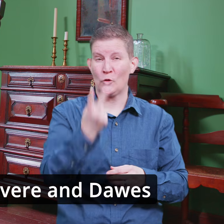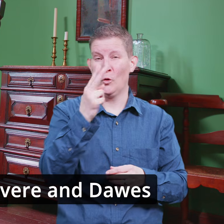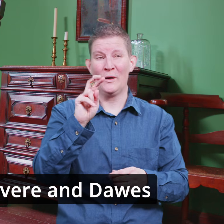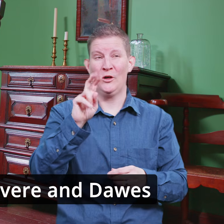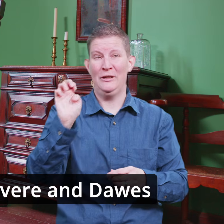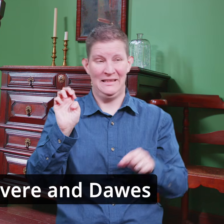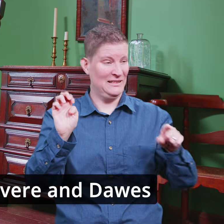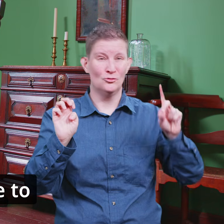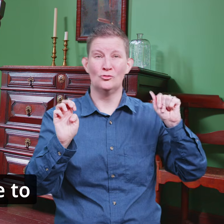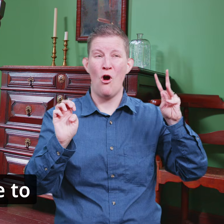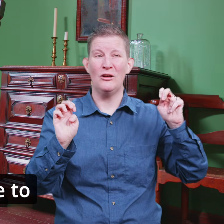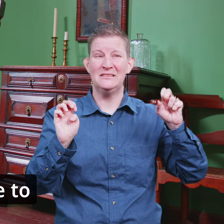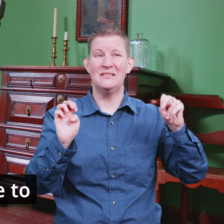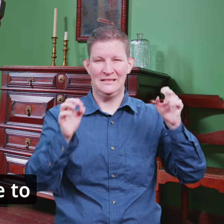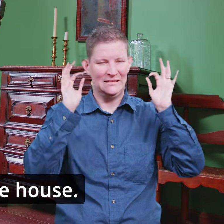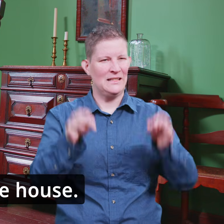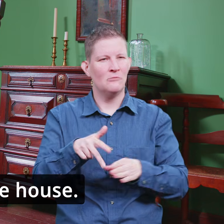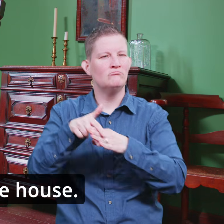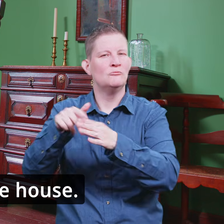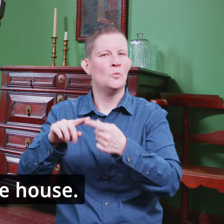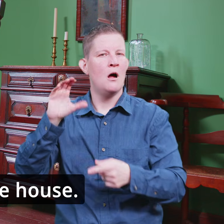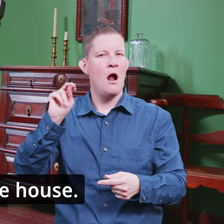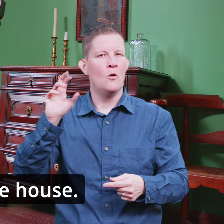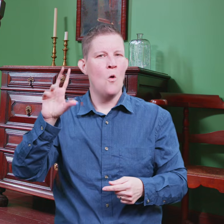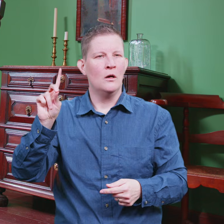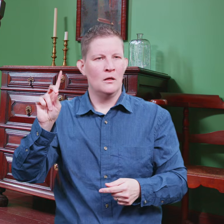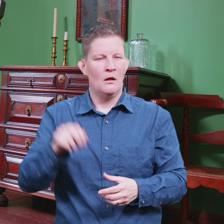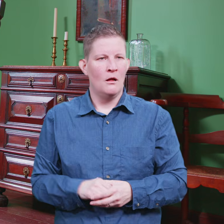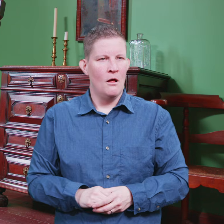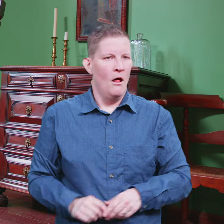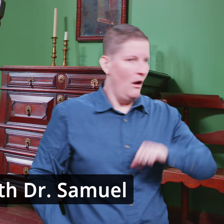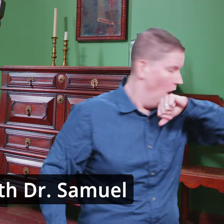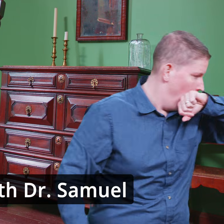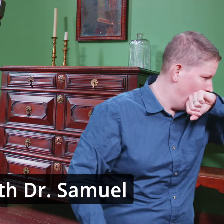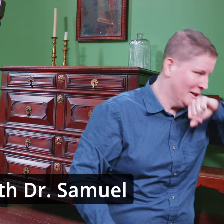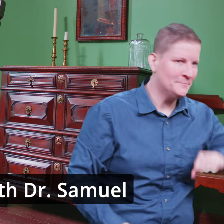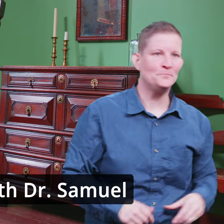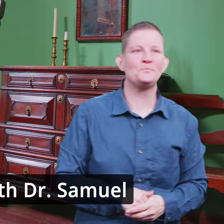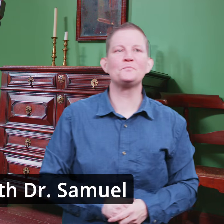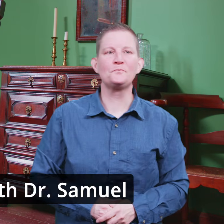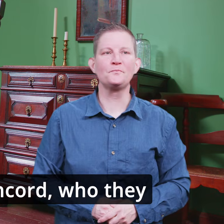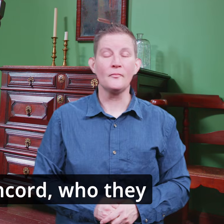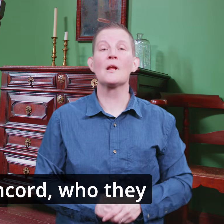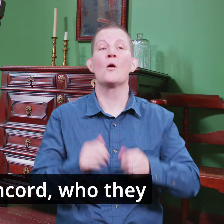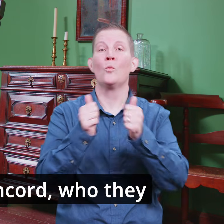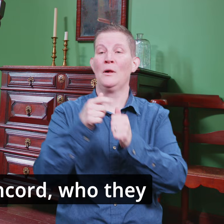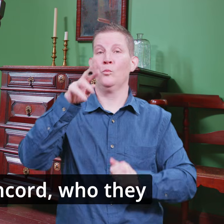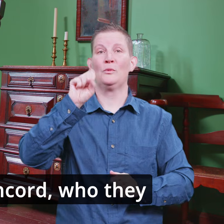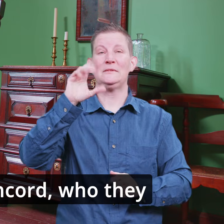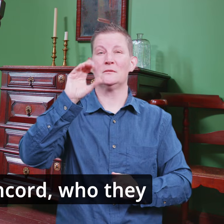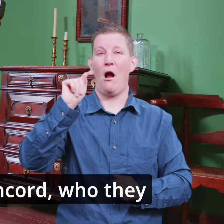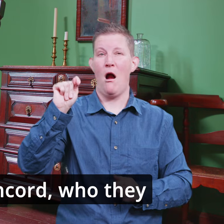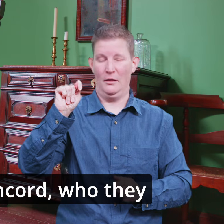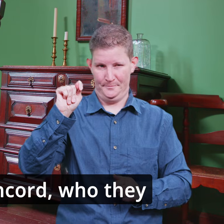safety, Revere and Dawes decided to ride to Concord and left the house. They rode to Concord with Dr. Samuel Prescott, the